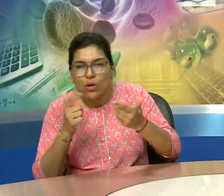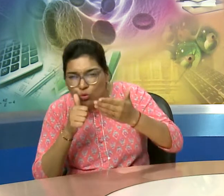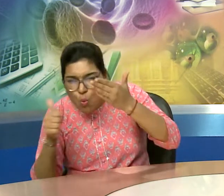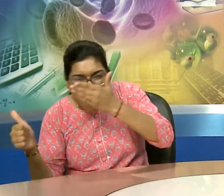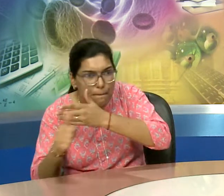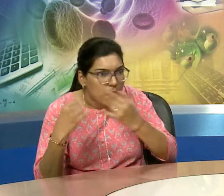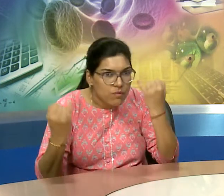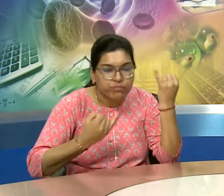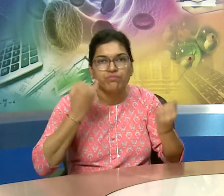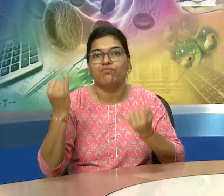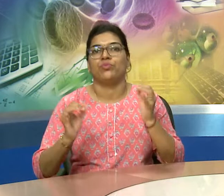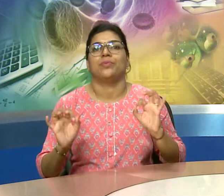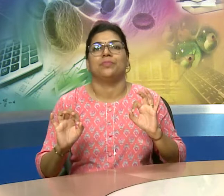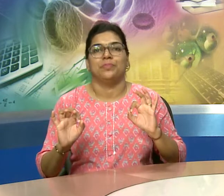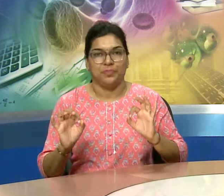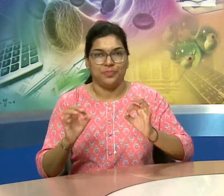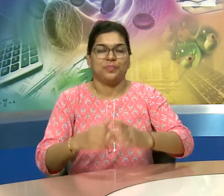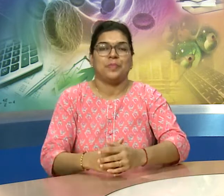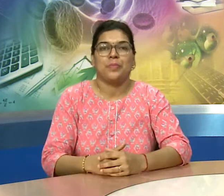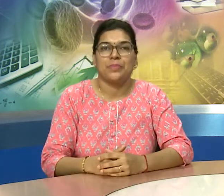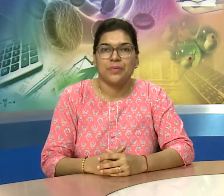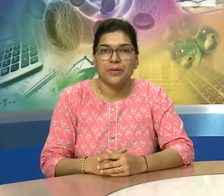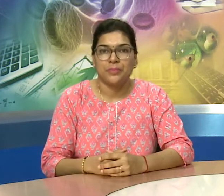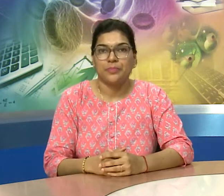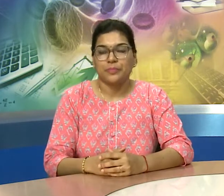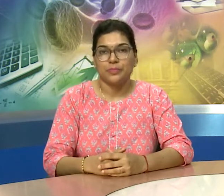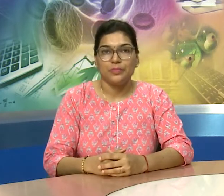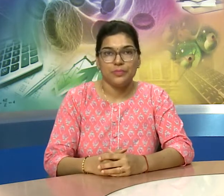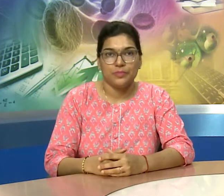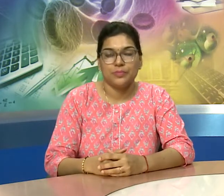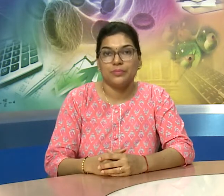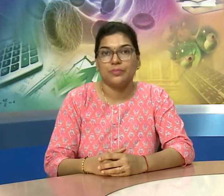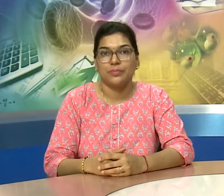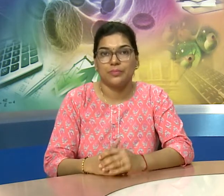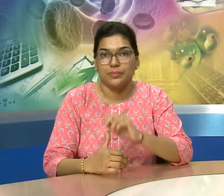They all wanted to find scorpion and kill that scorpion.